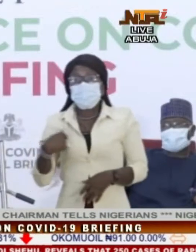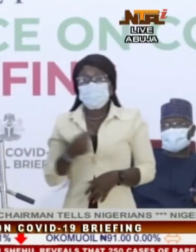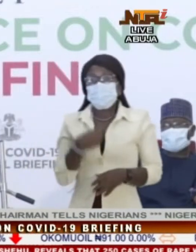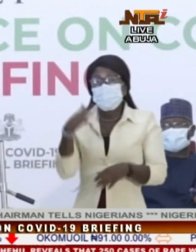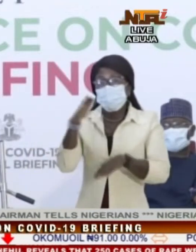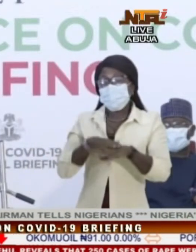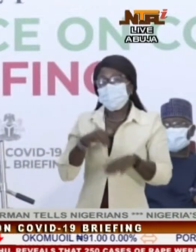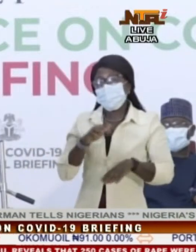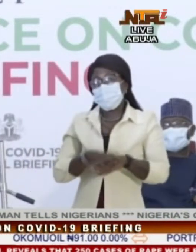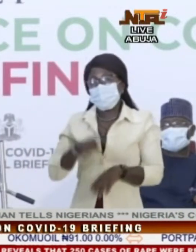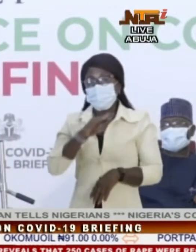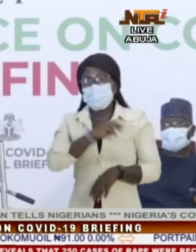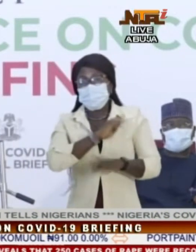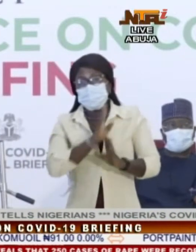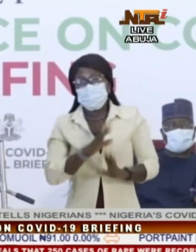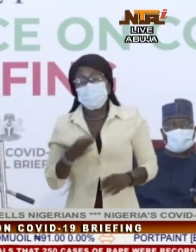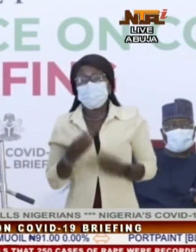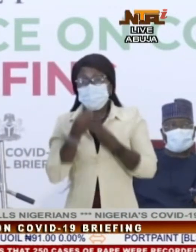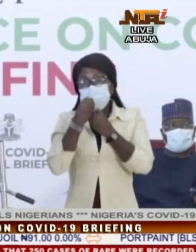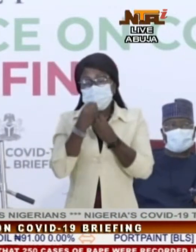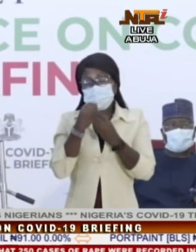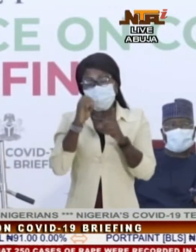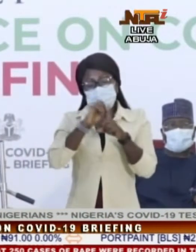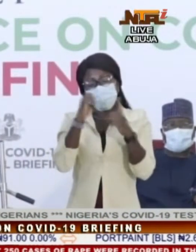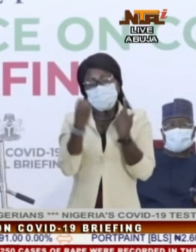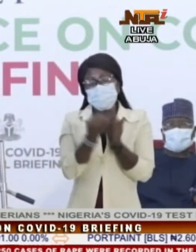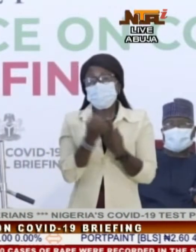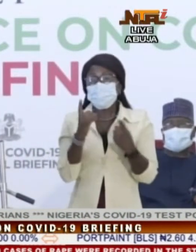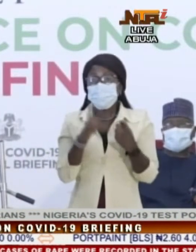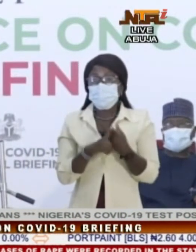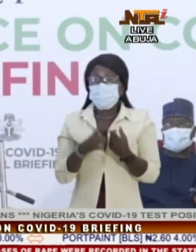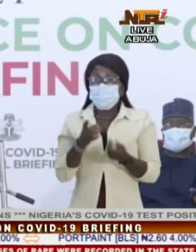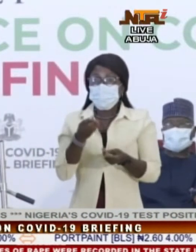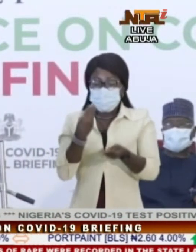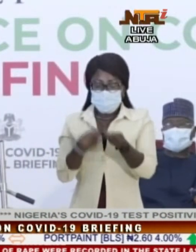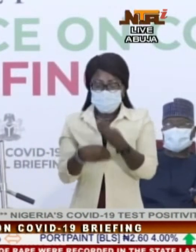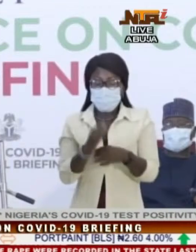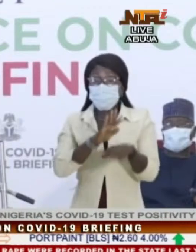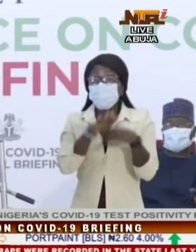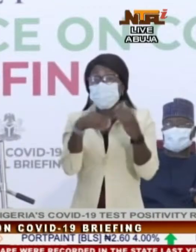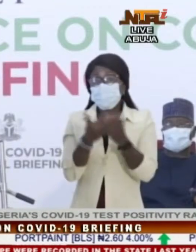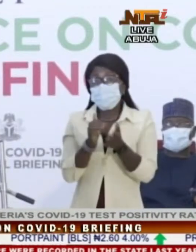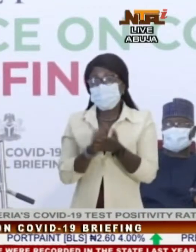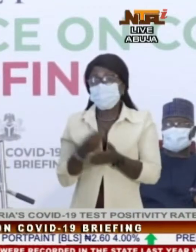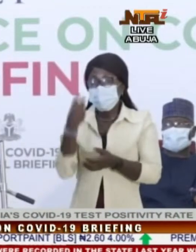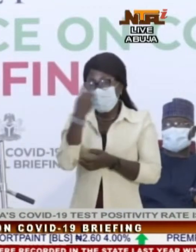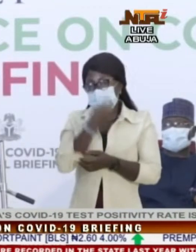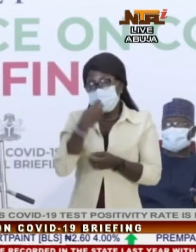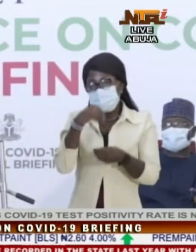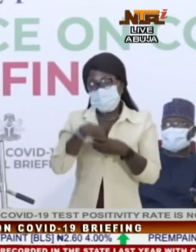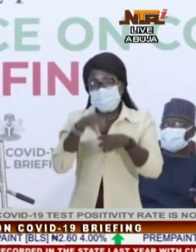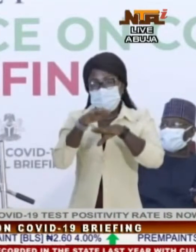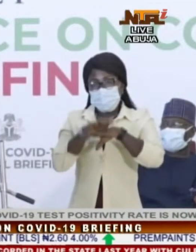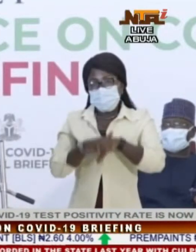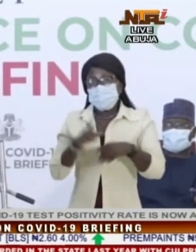yaduwa. Rashin bin ƙa'idojin yana ƙara mata ƙaimi ne wajen ƙaruwa da addaban jama'a.